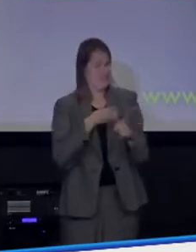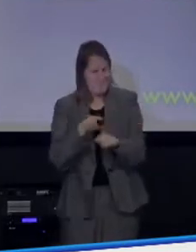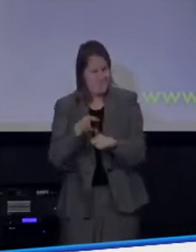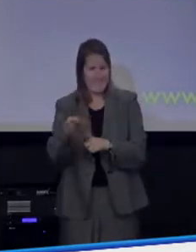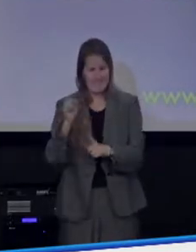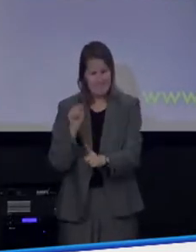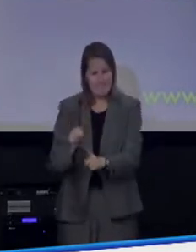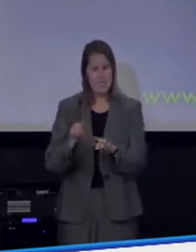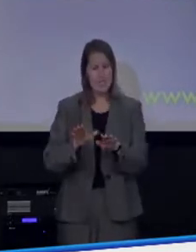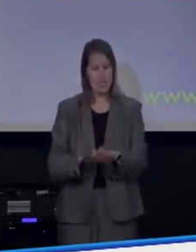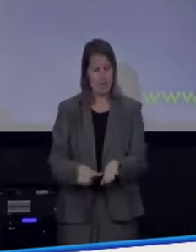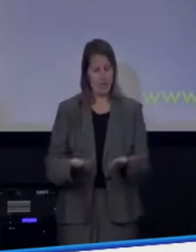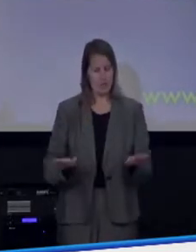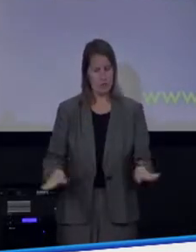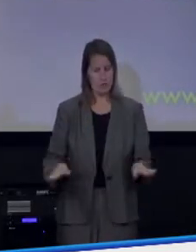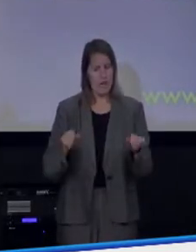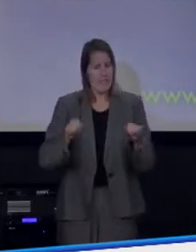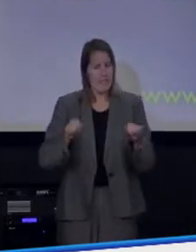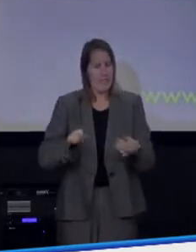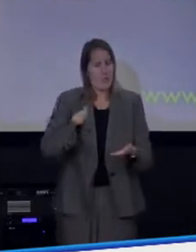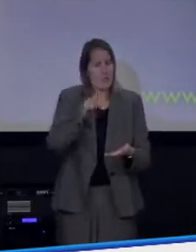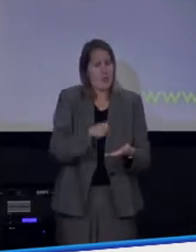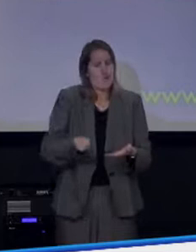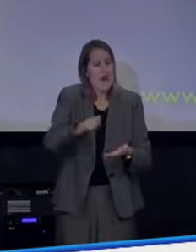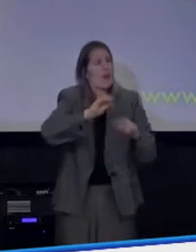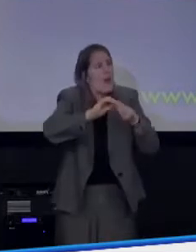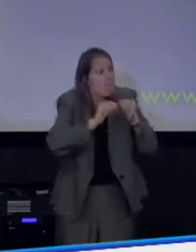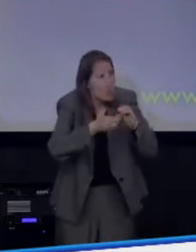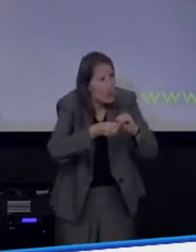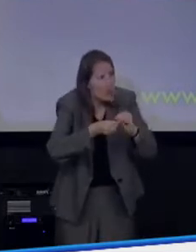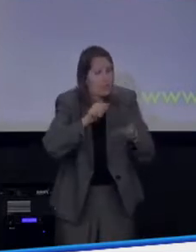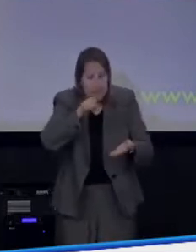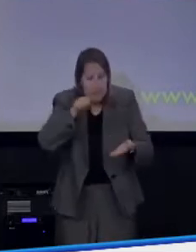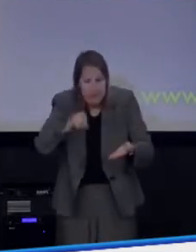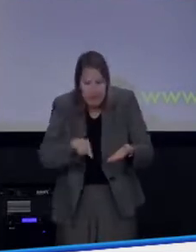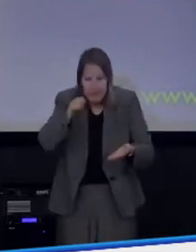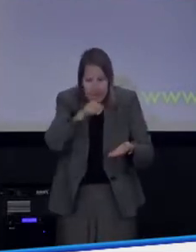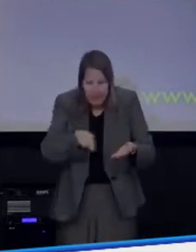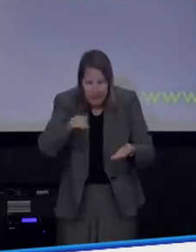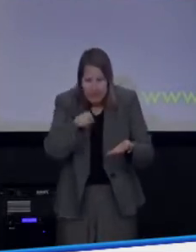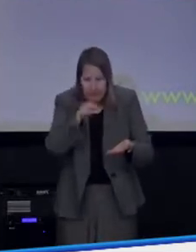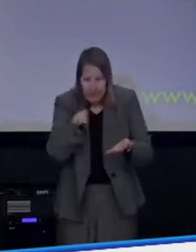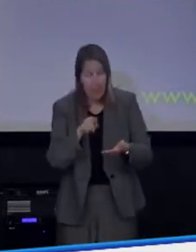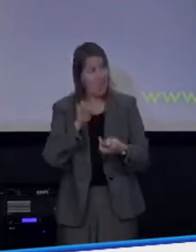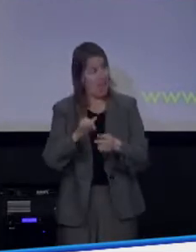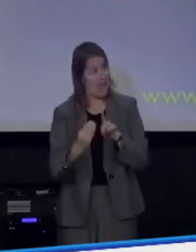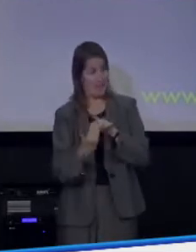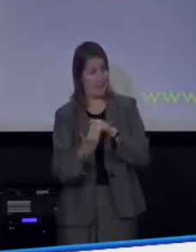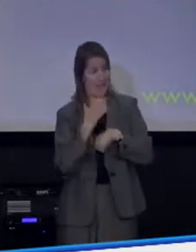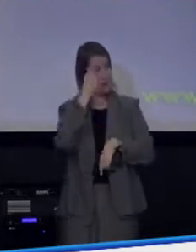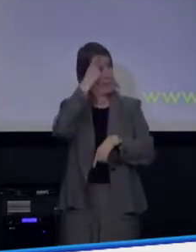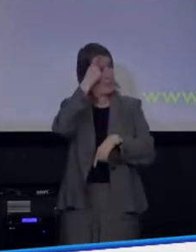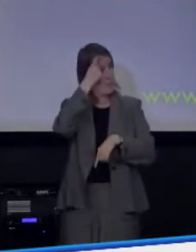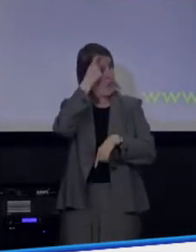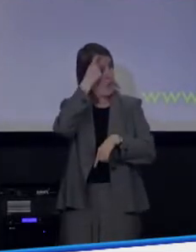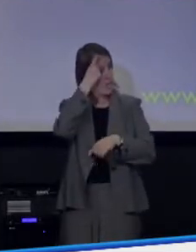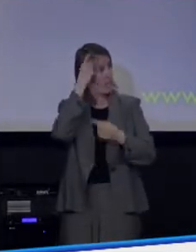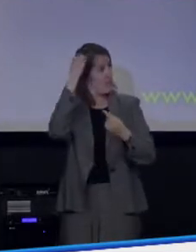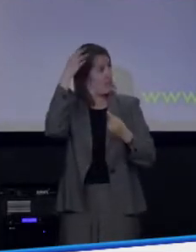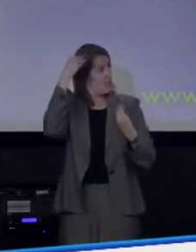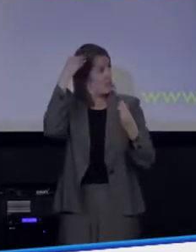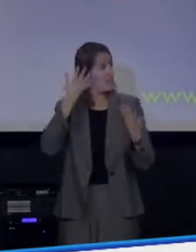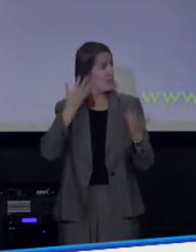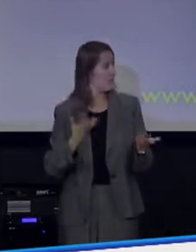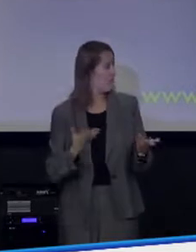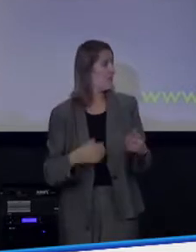on children's writing of number symbols and how that influences their brain representations. It's not just,